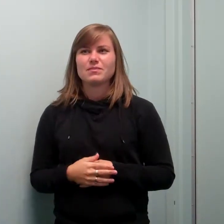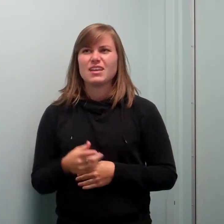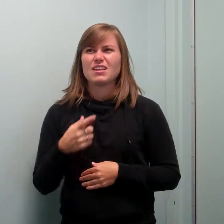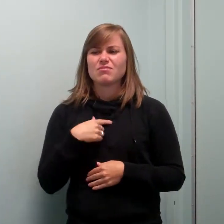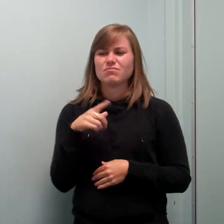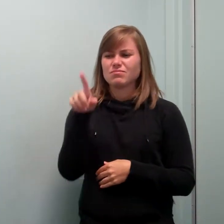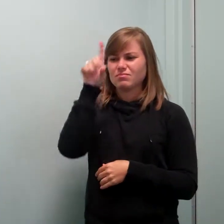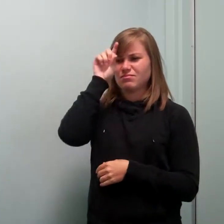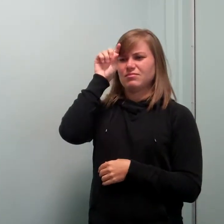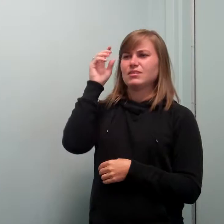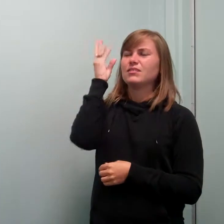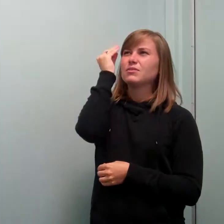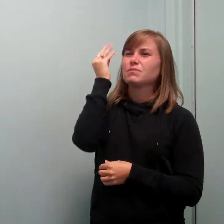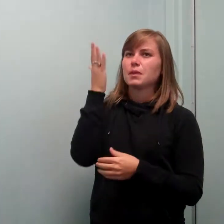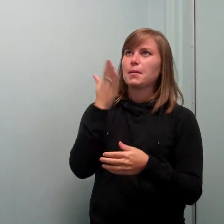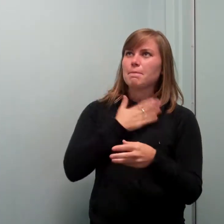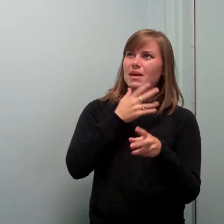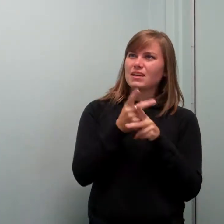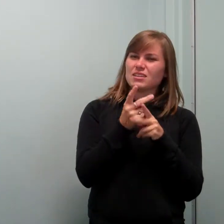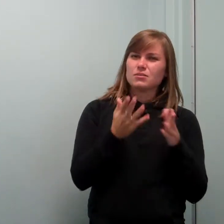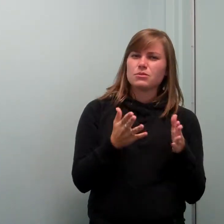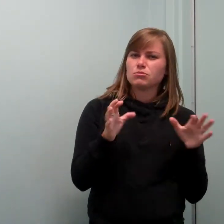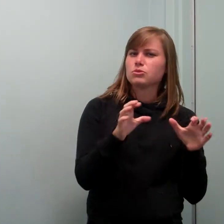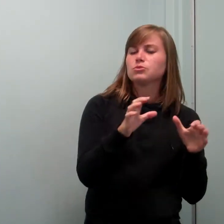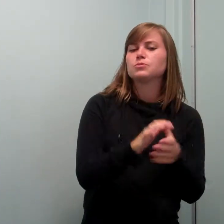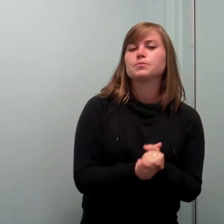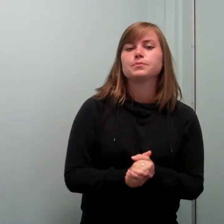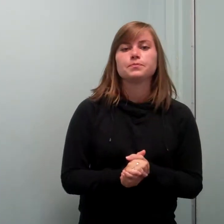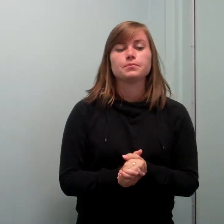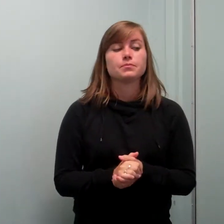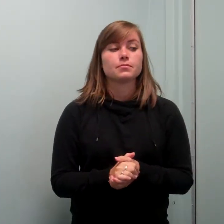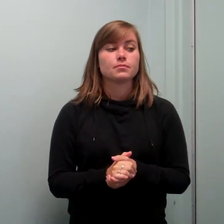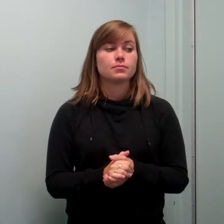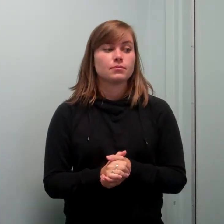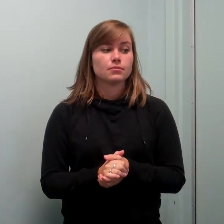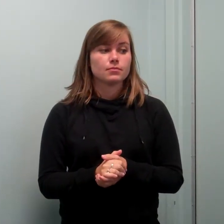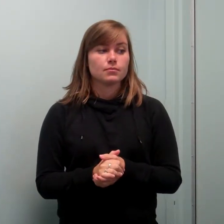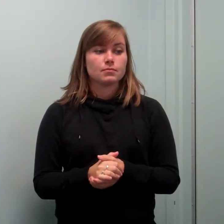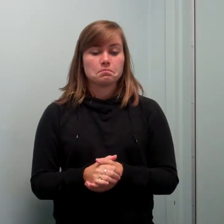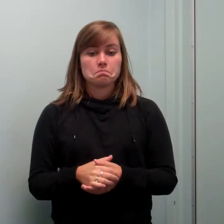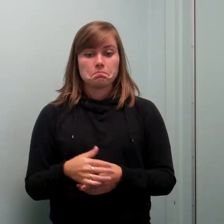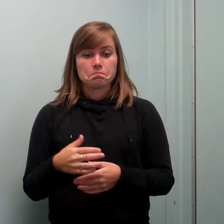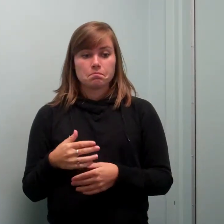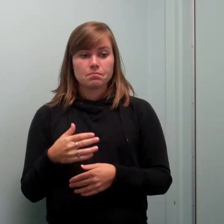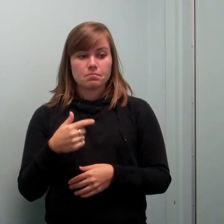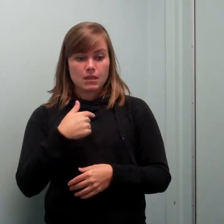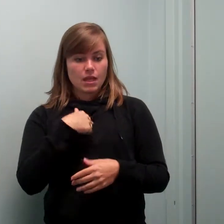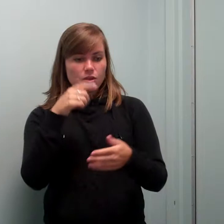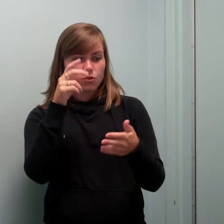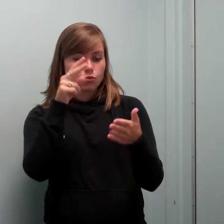would my caregivers do with me? I'm my father's daughter. I read, I write, I think about global health a